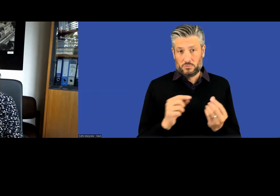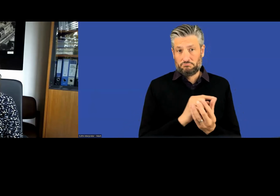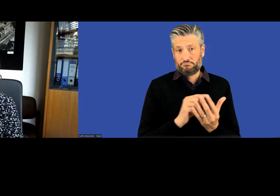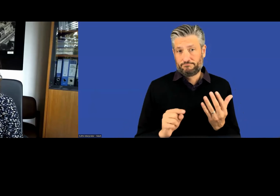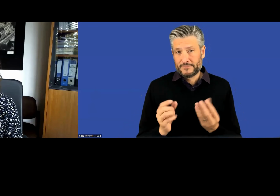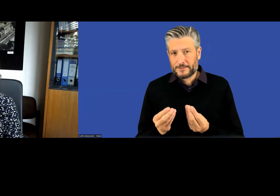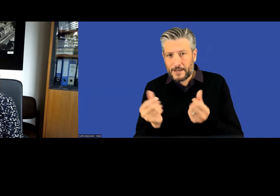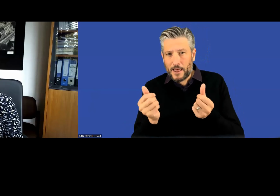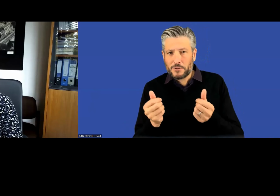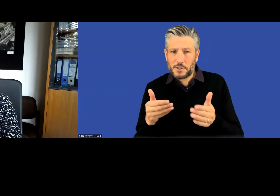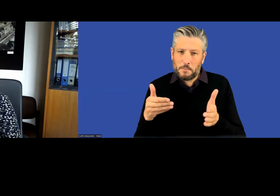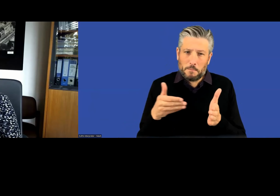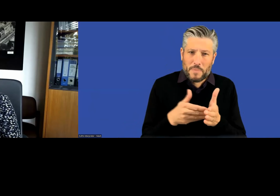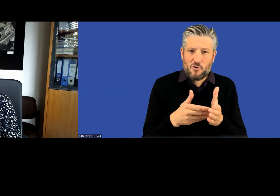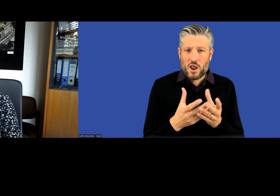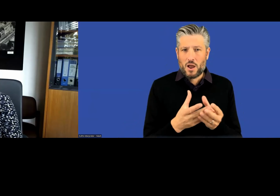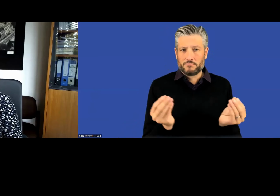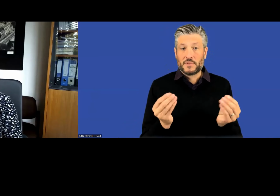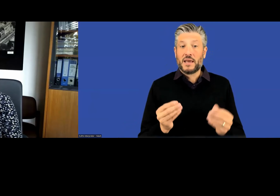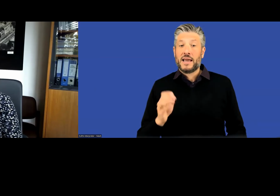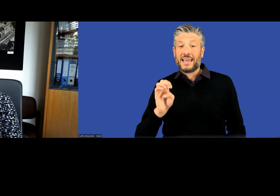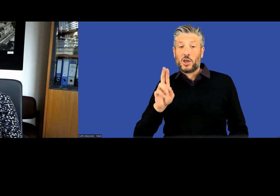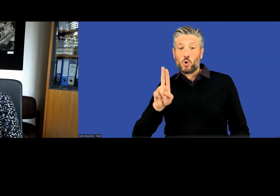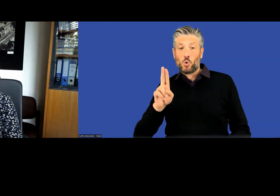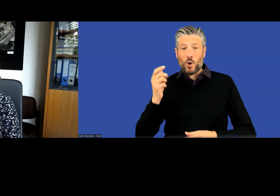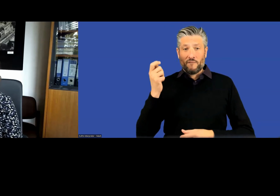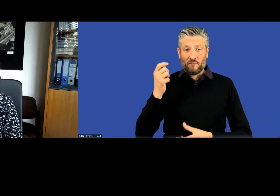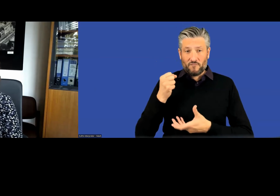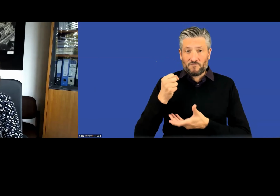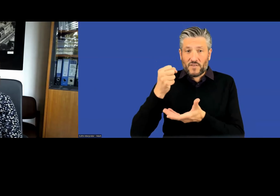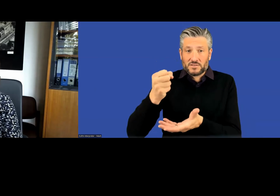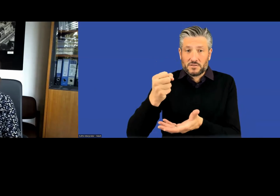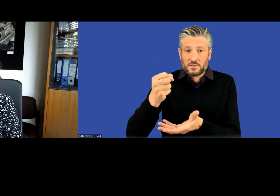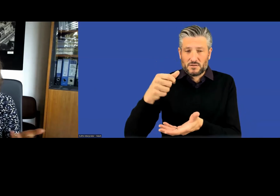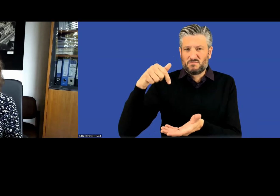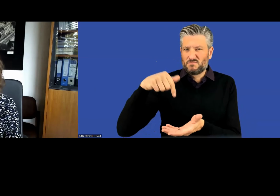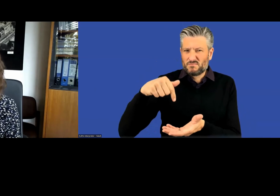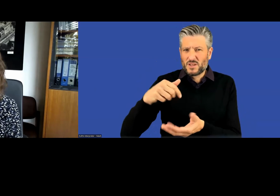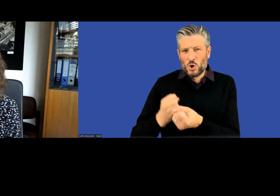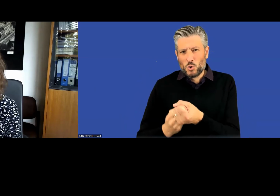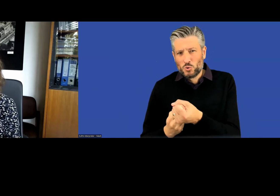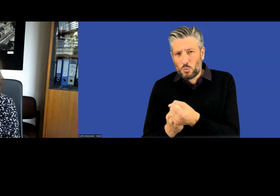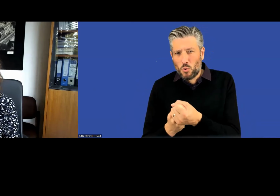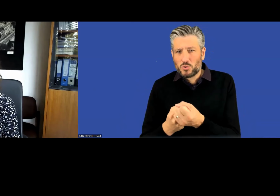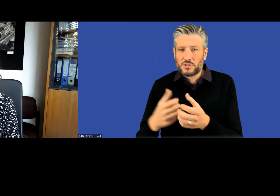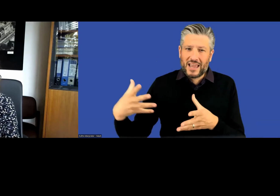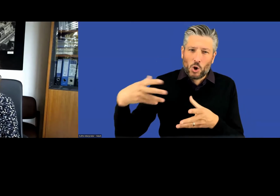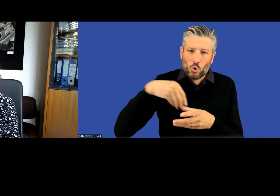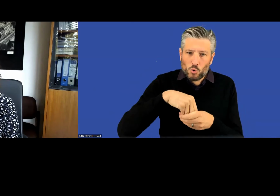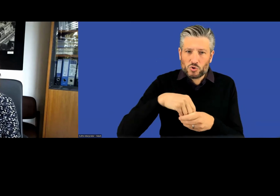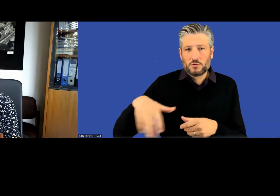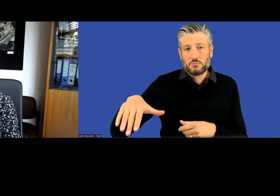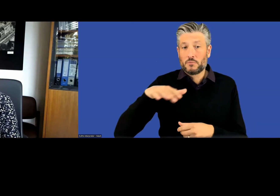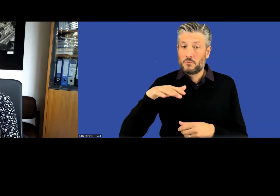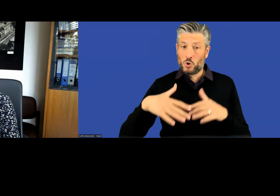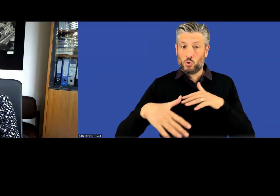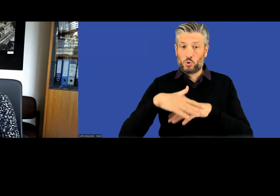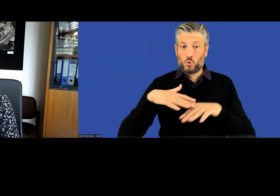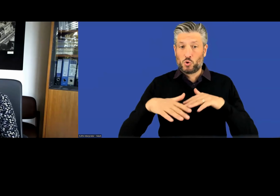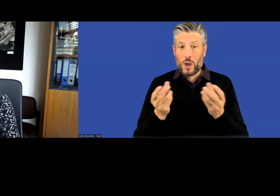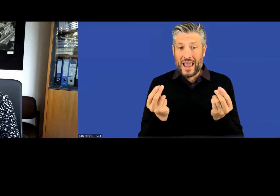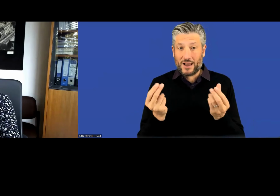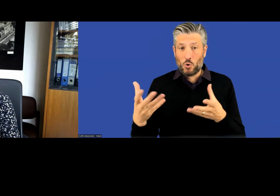EU funding supports areas such as deinstitutionalization, socioeconomic inclusion of persons with disabilities, access